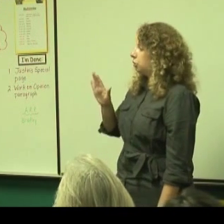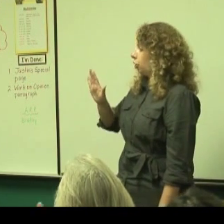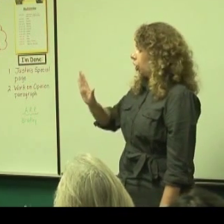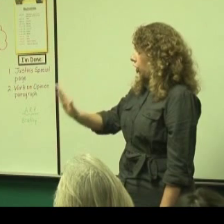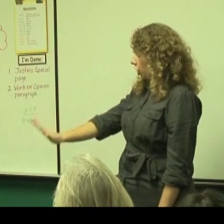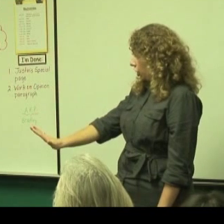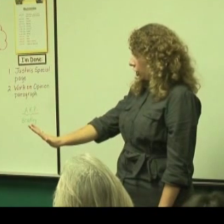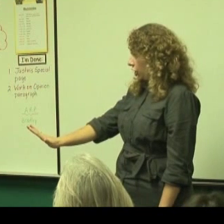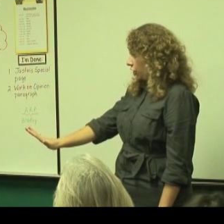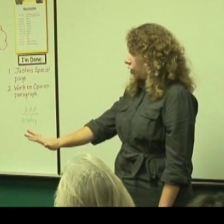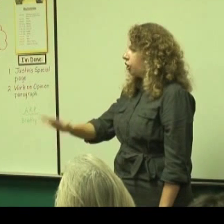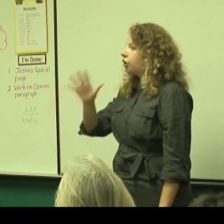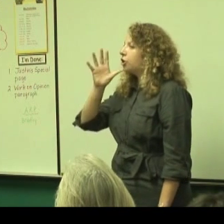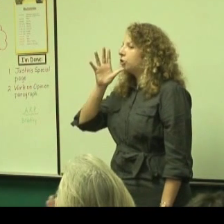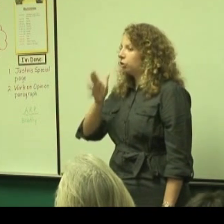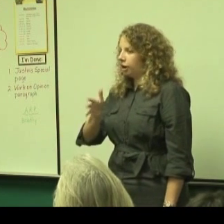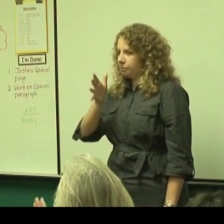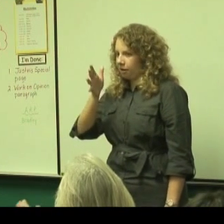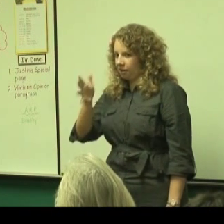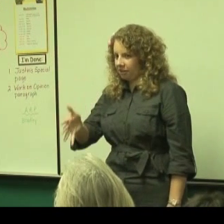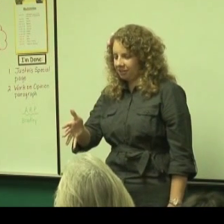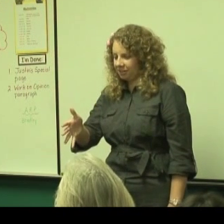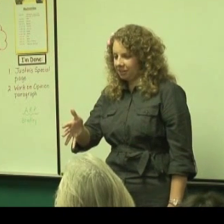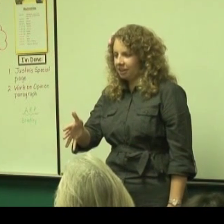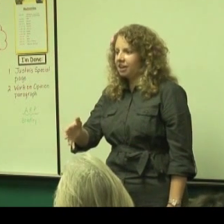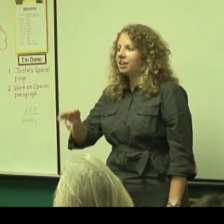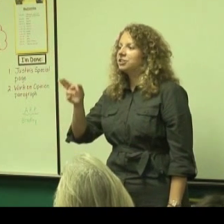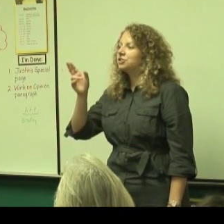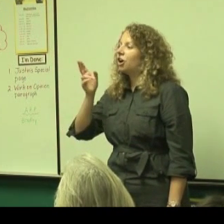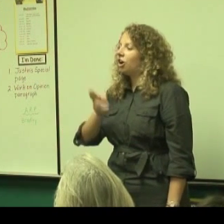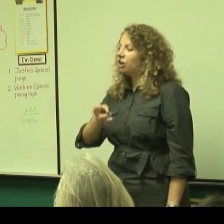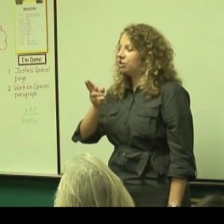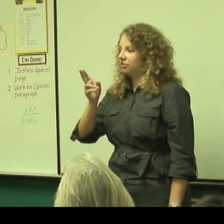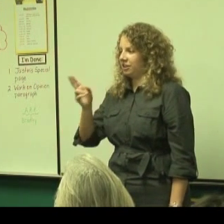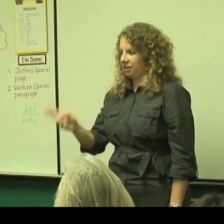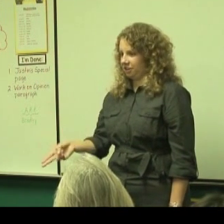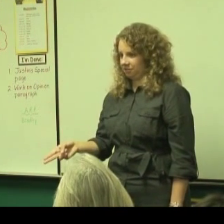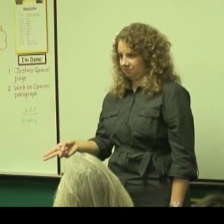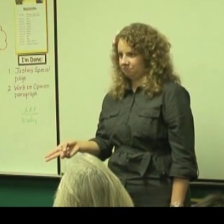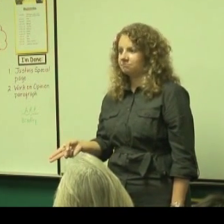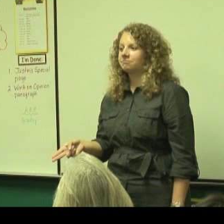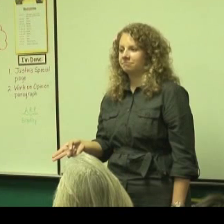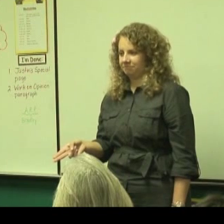So her grandma is hard of hearing.